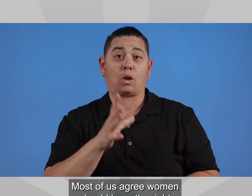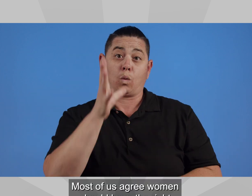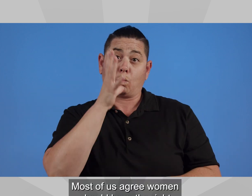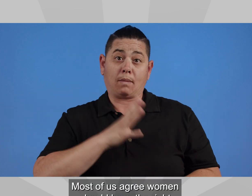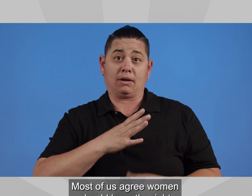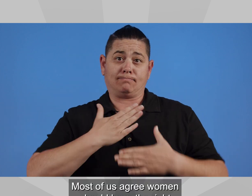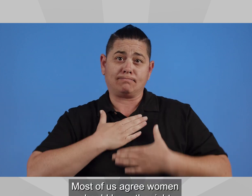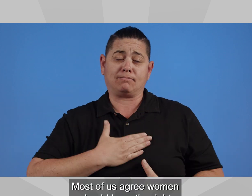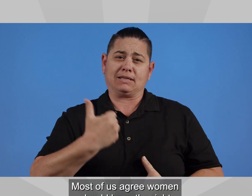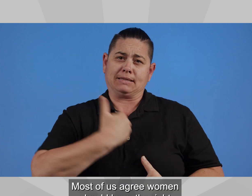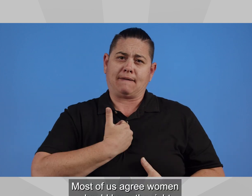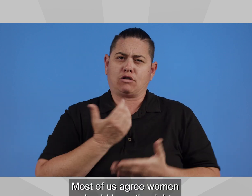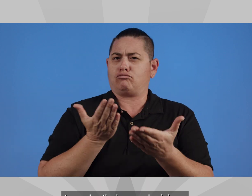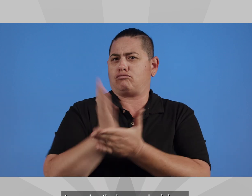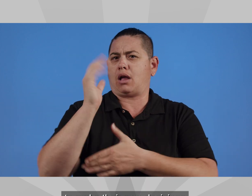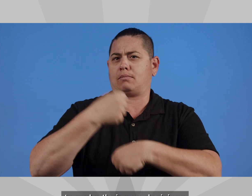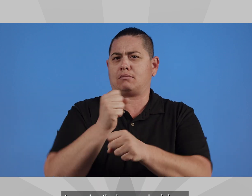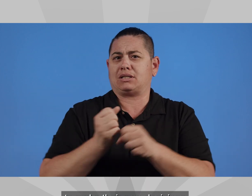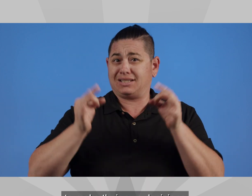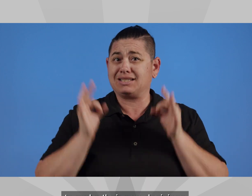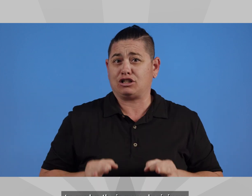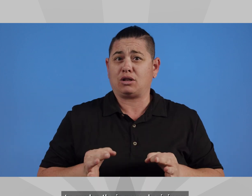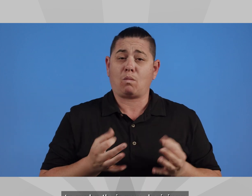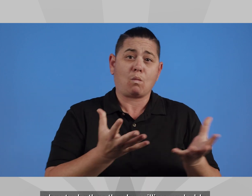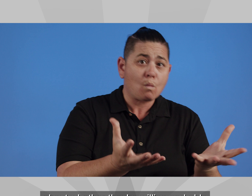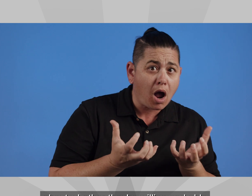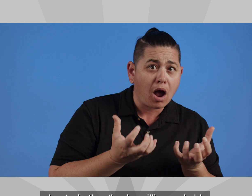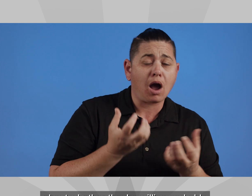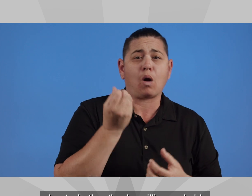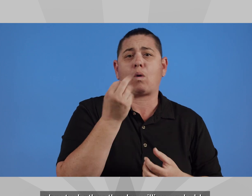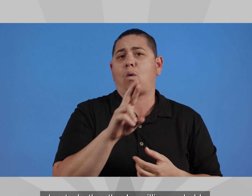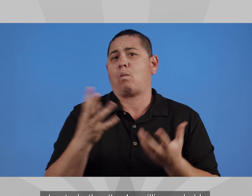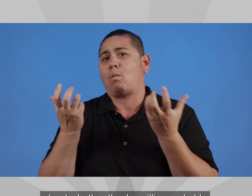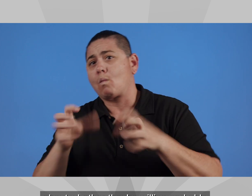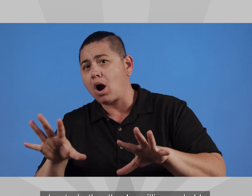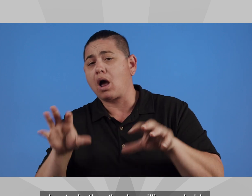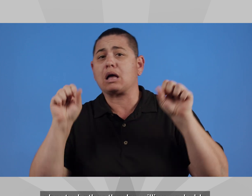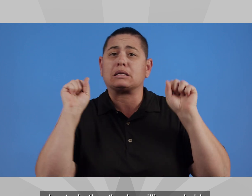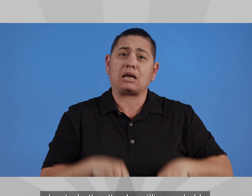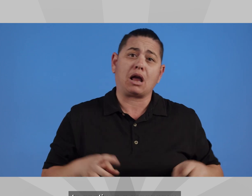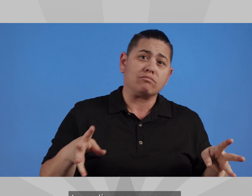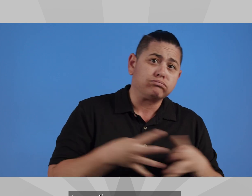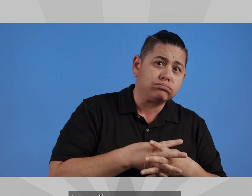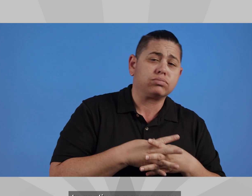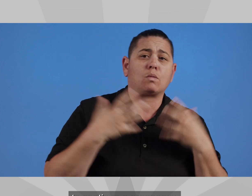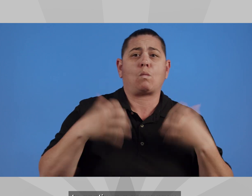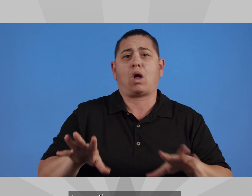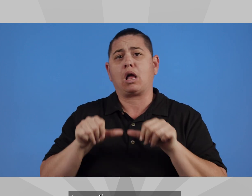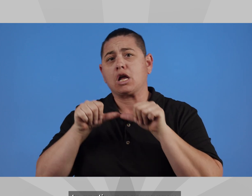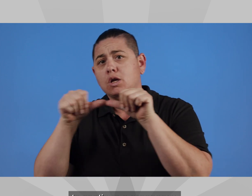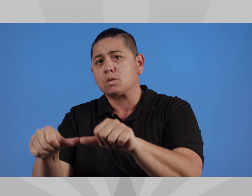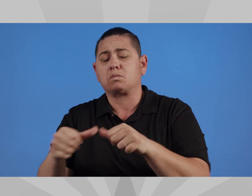Most of us agree women should have the right to make their own decisions about whether they are willing and able to continue